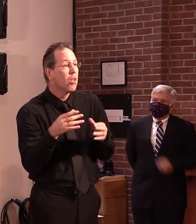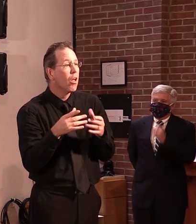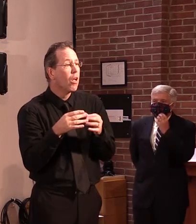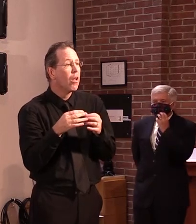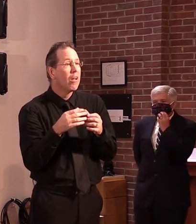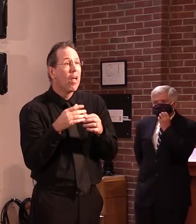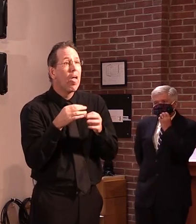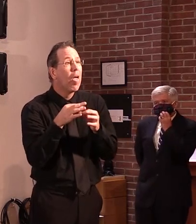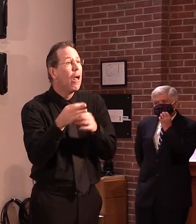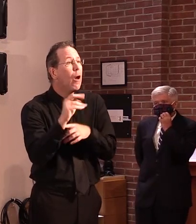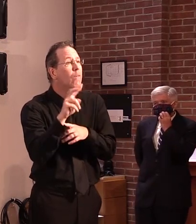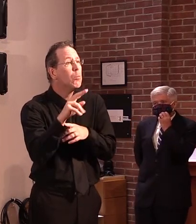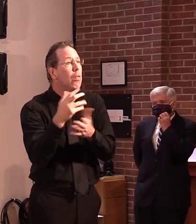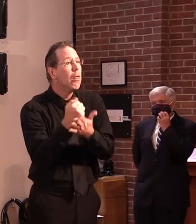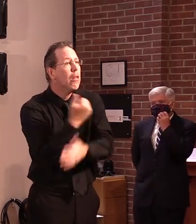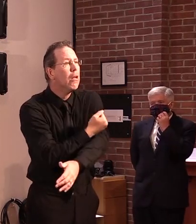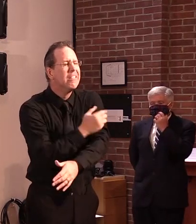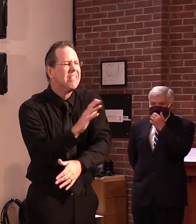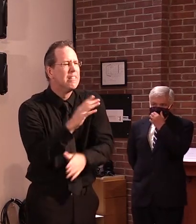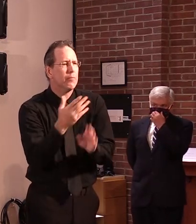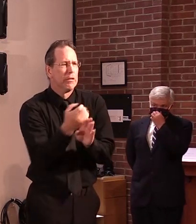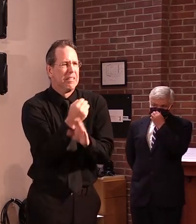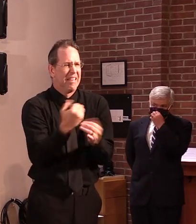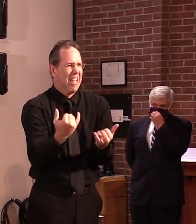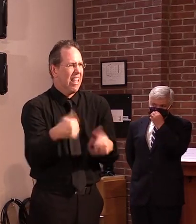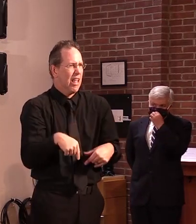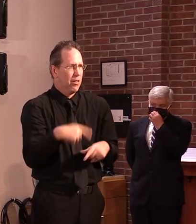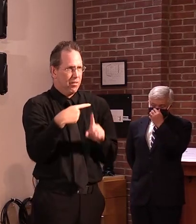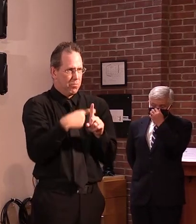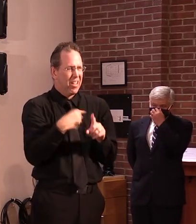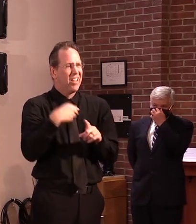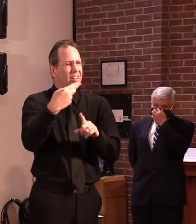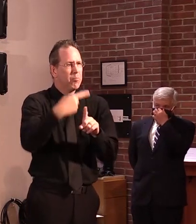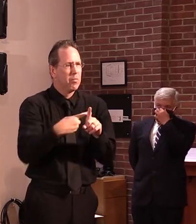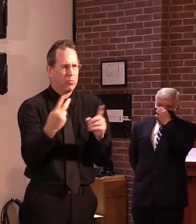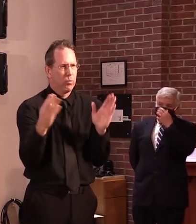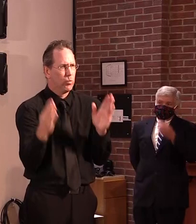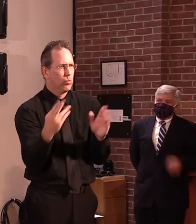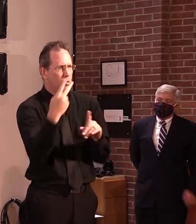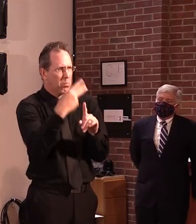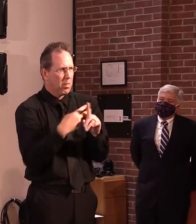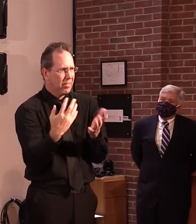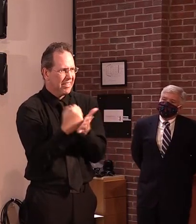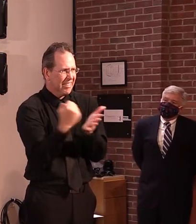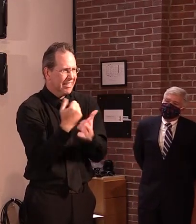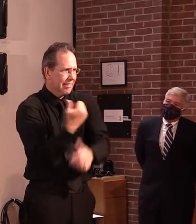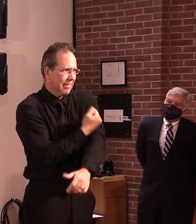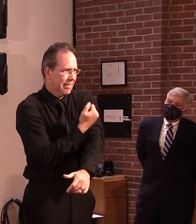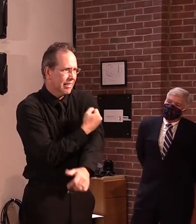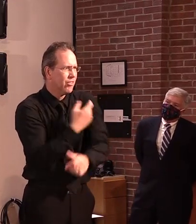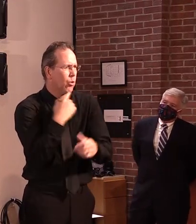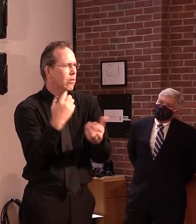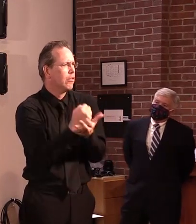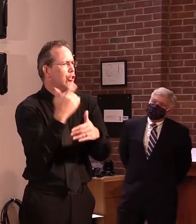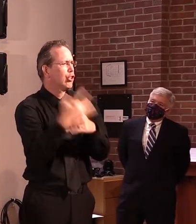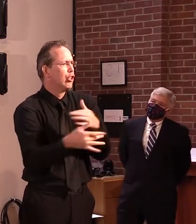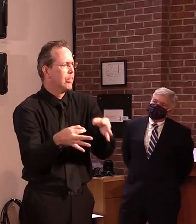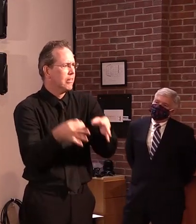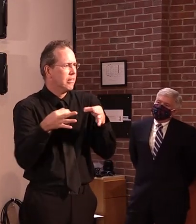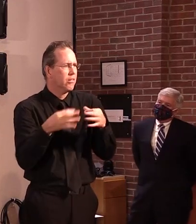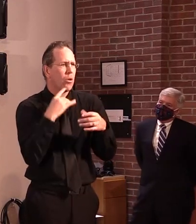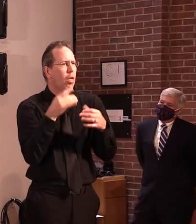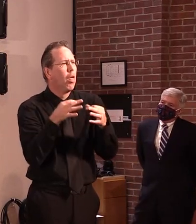this year. This should be a year to err on the side of getting the flu shot earlier, not later.